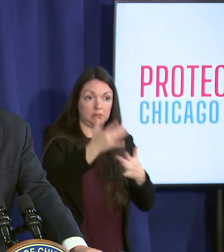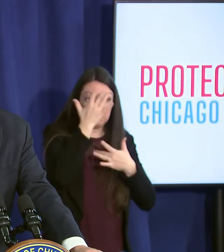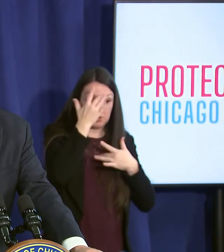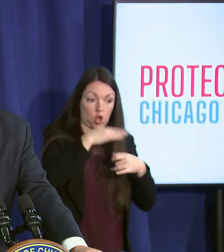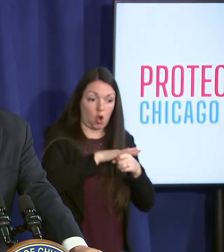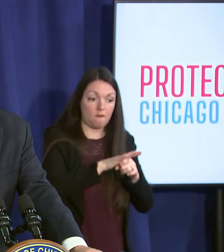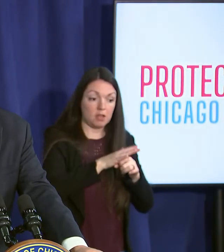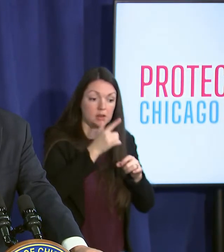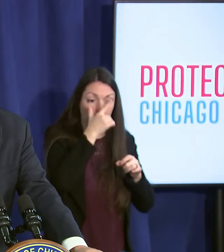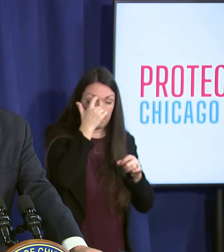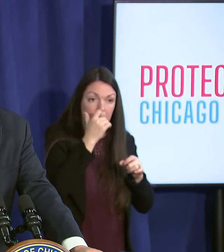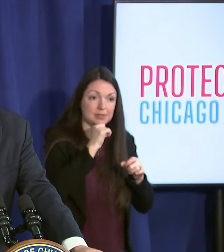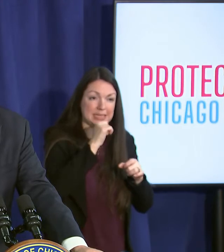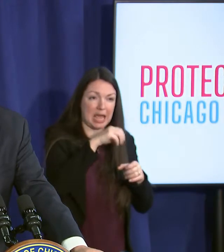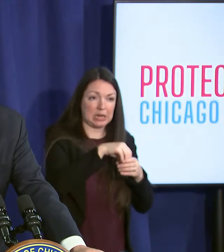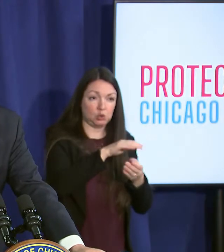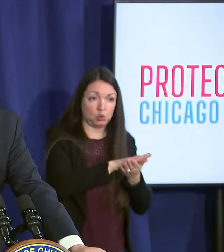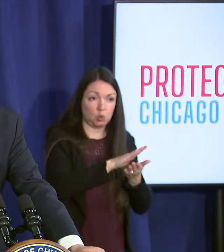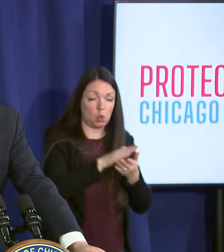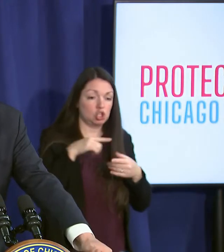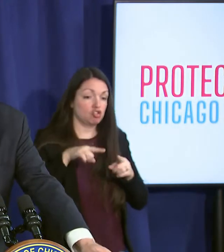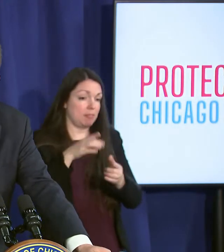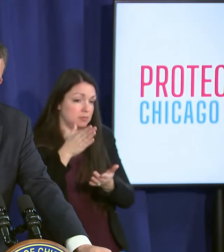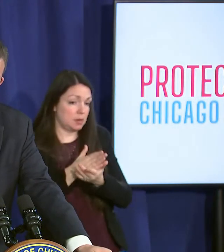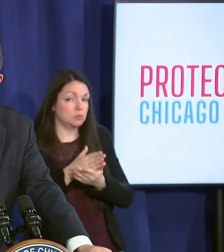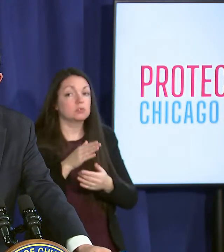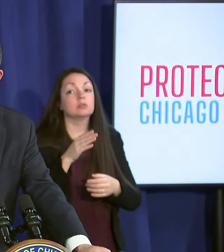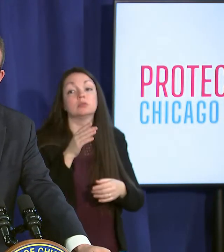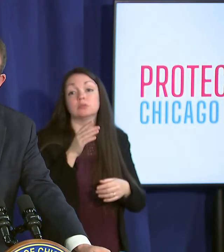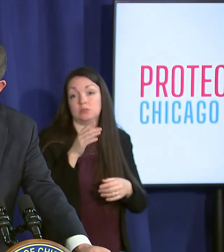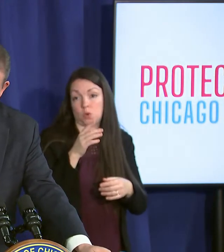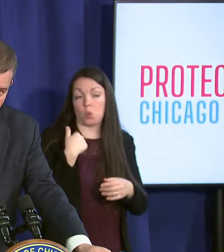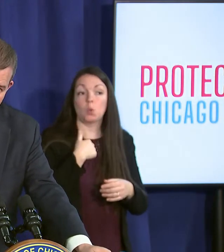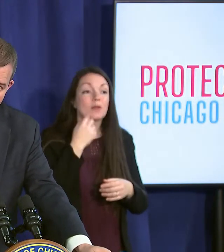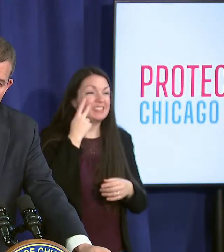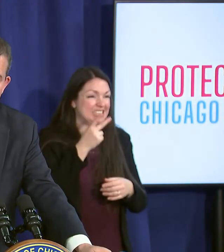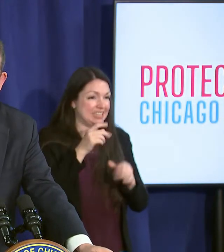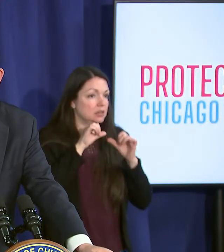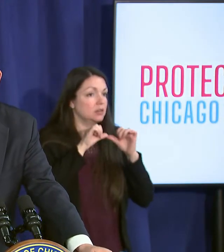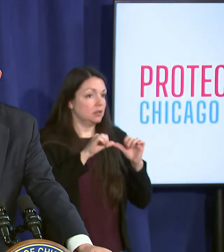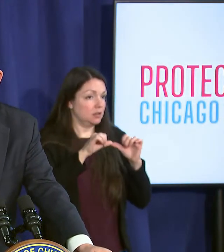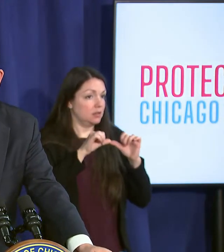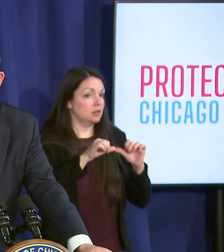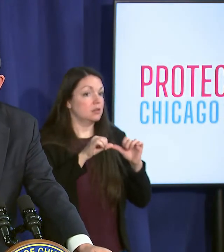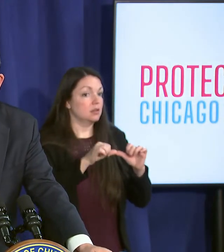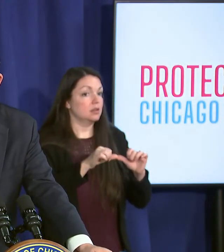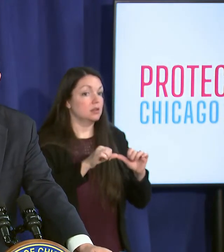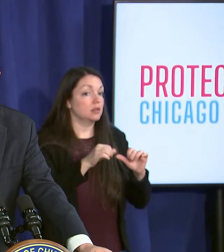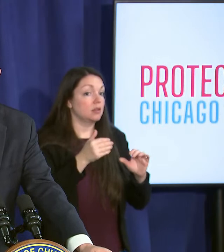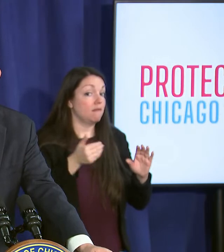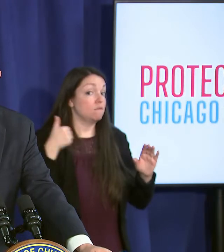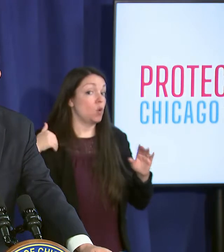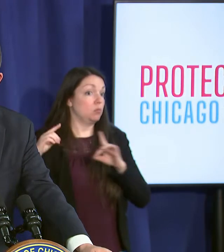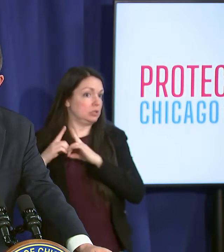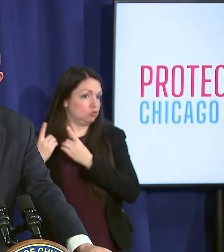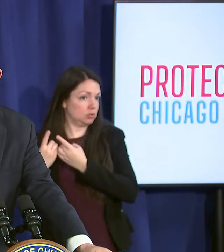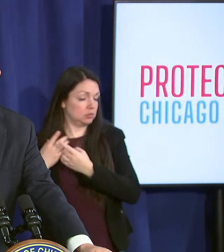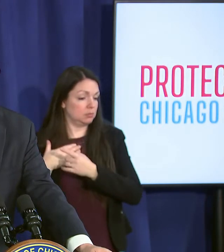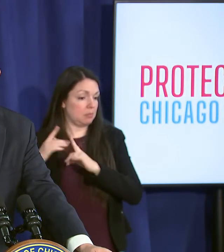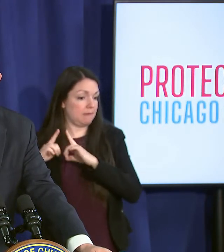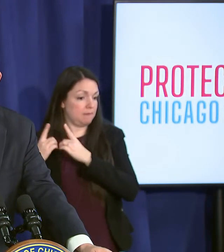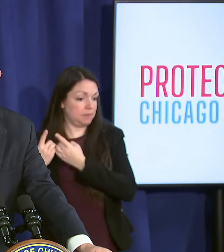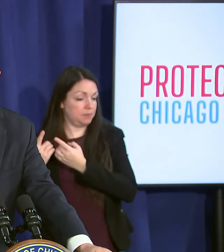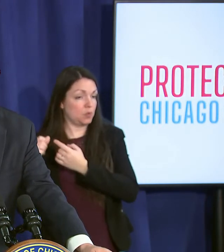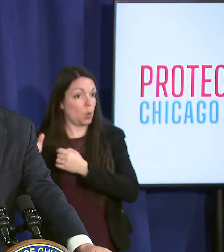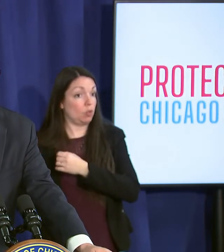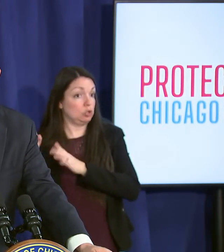were home, not in school during the work stoppage? So the pattern we have seen consistently, and I saw this in my former district, in my former state,